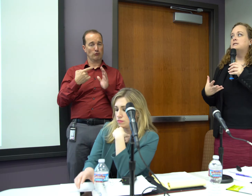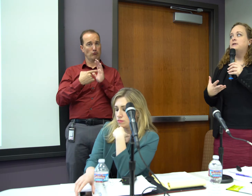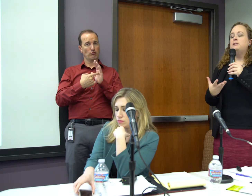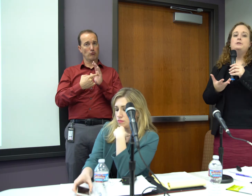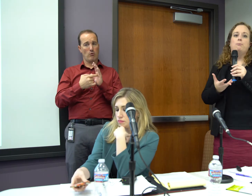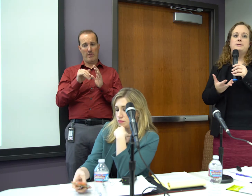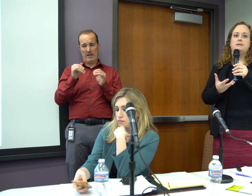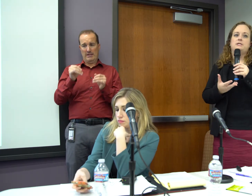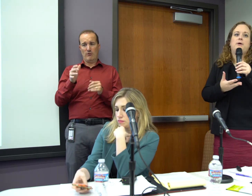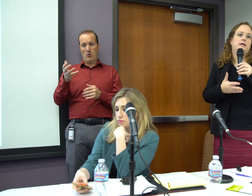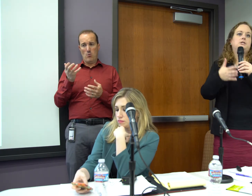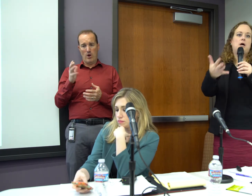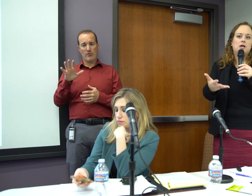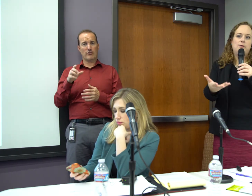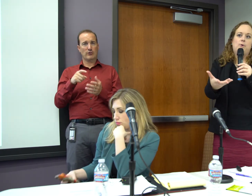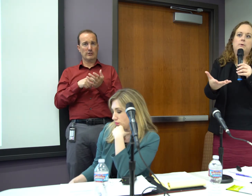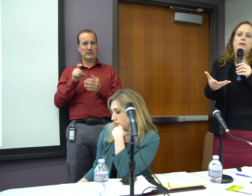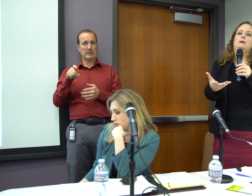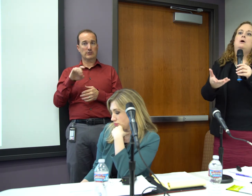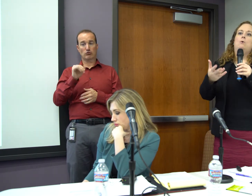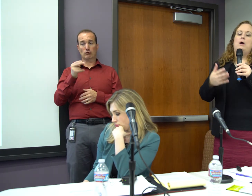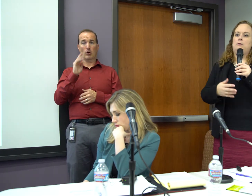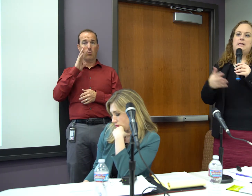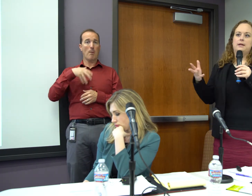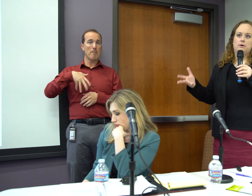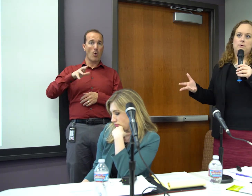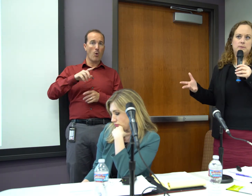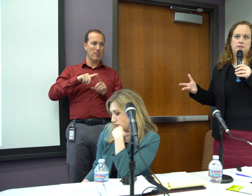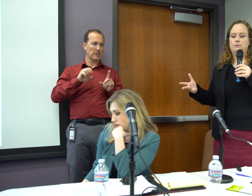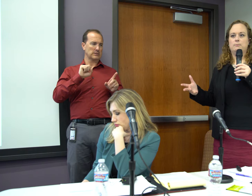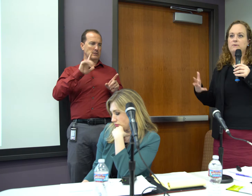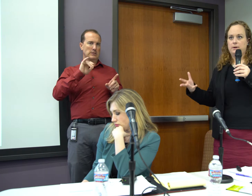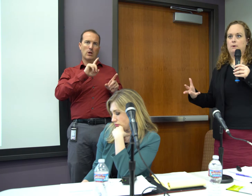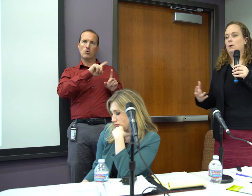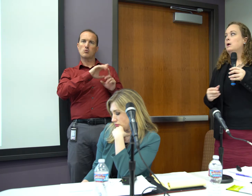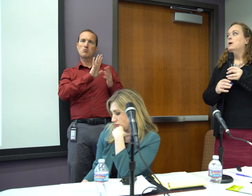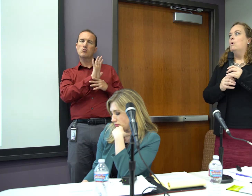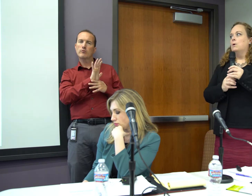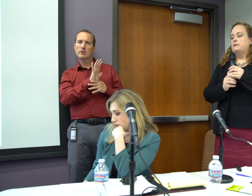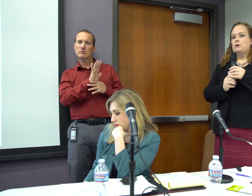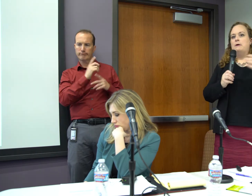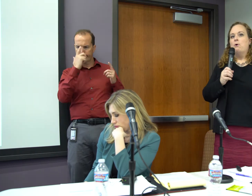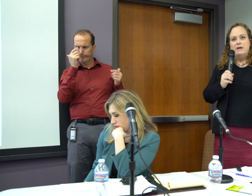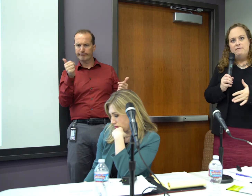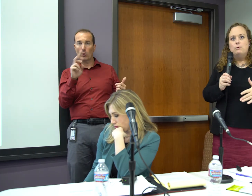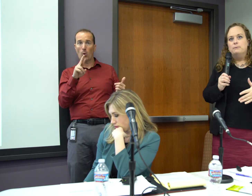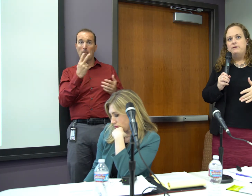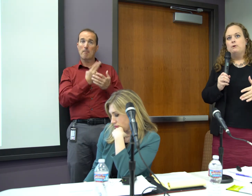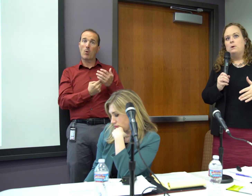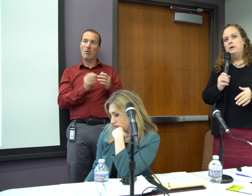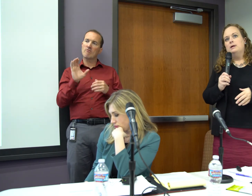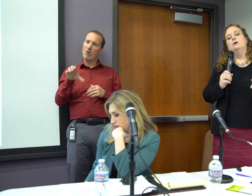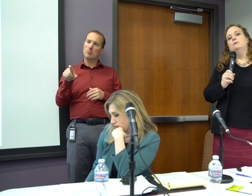and wants of the individual residents? So like, is John going bowling while Sally goes to the movie theater? Or are they both having to go to